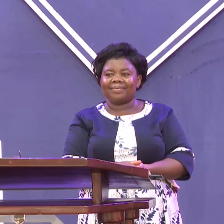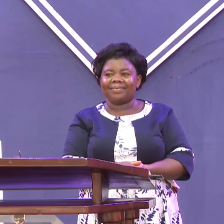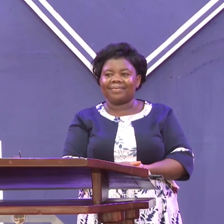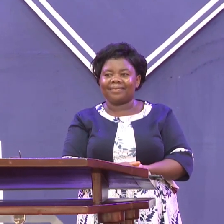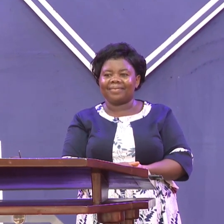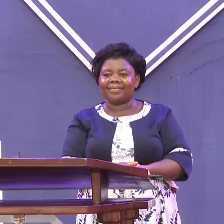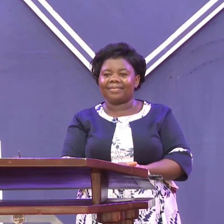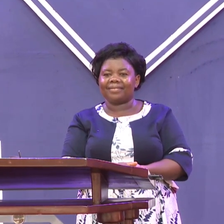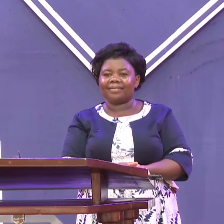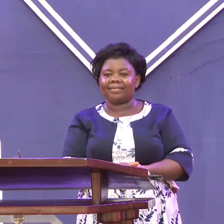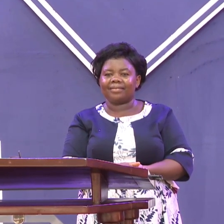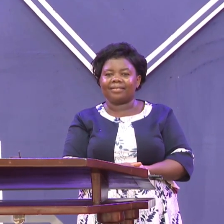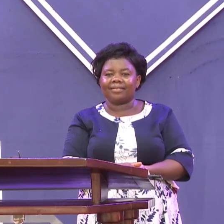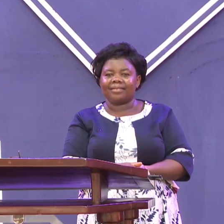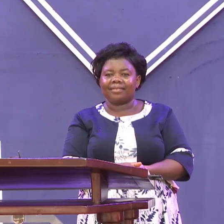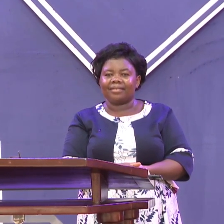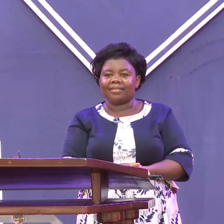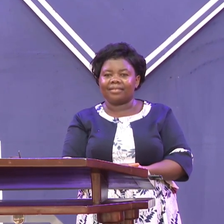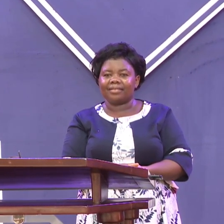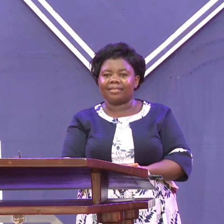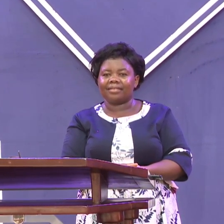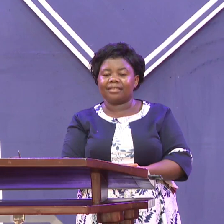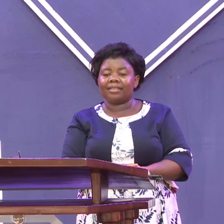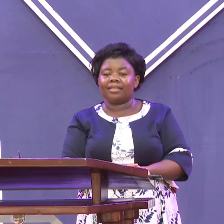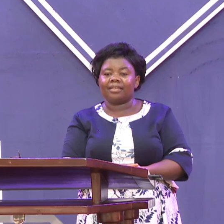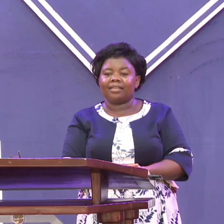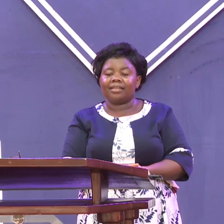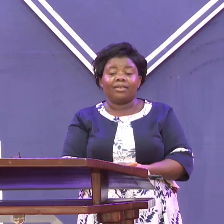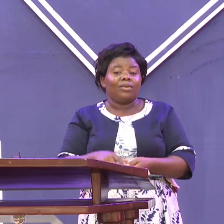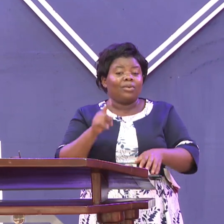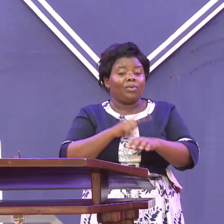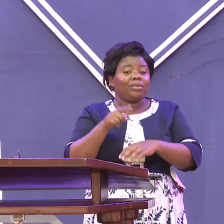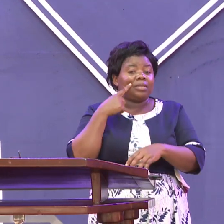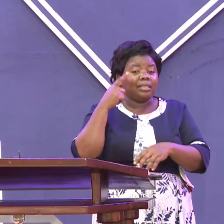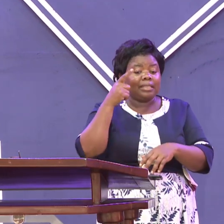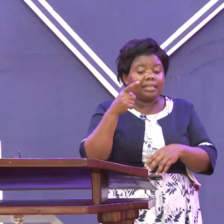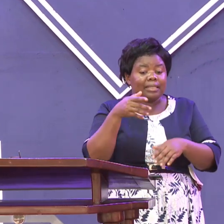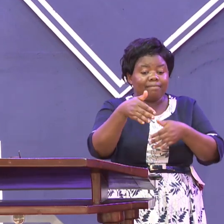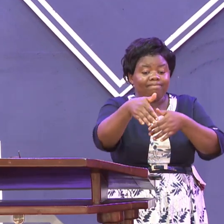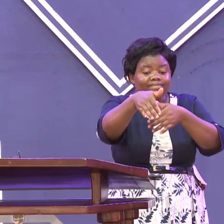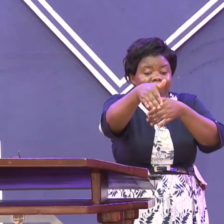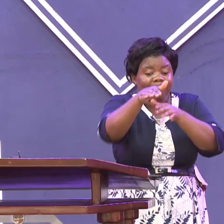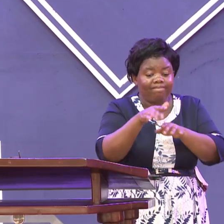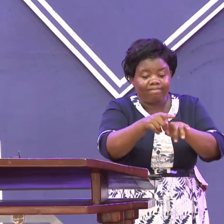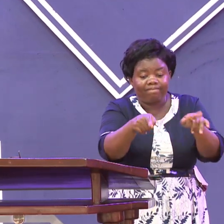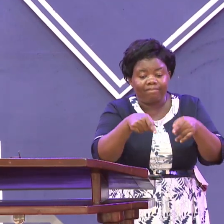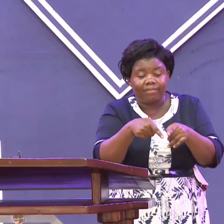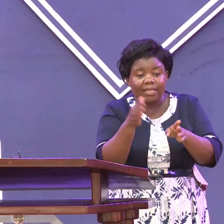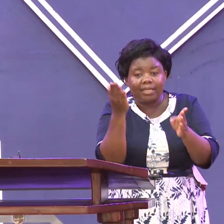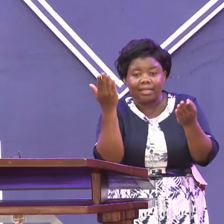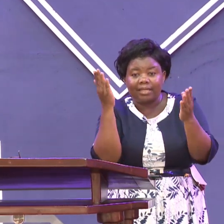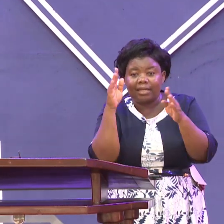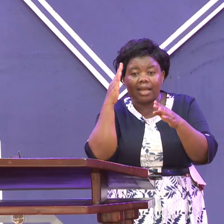night dancer. A night dancer. Musezi. Gwe kasitola ba kumalaru muziki za ngomanya wabera wochi.